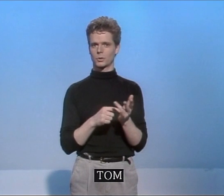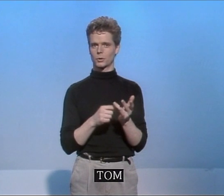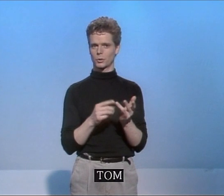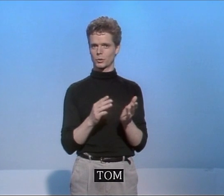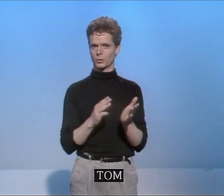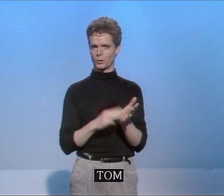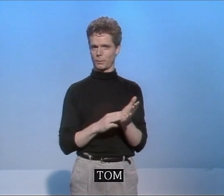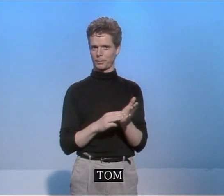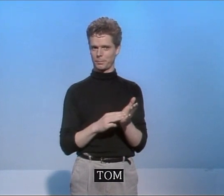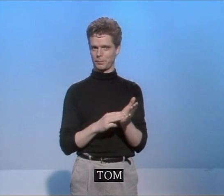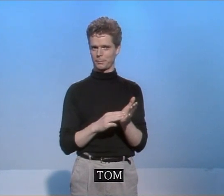Tom,